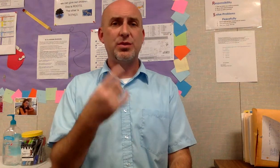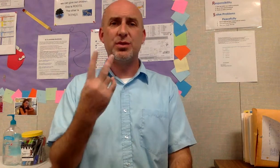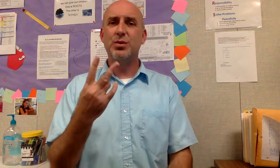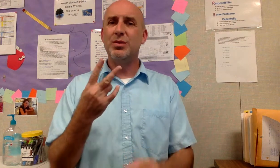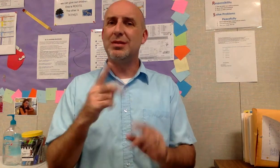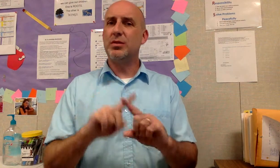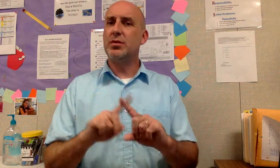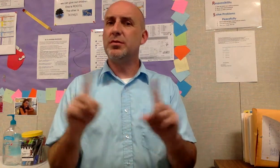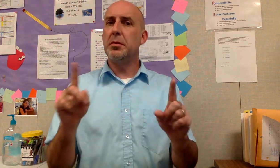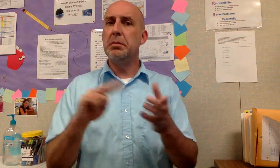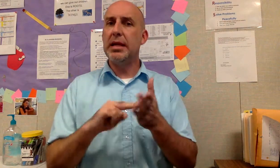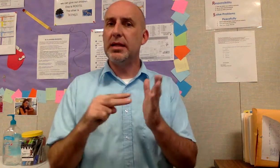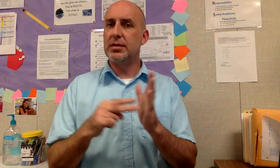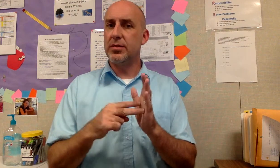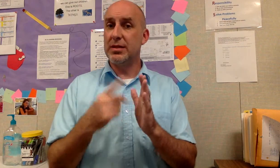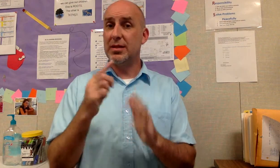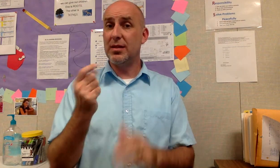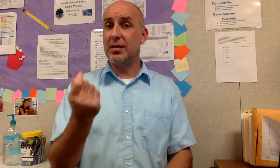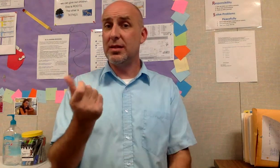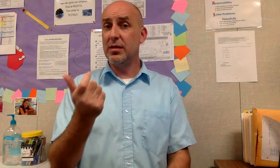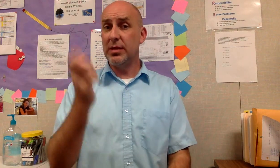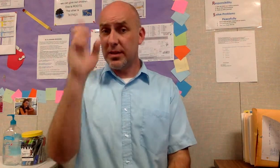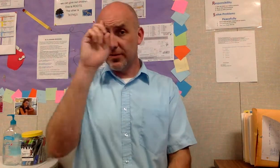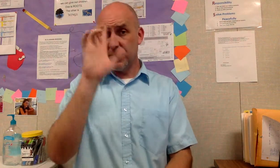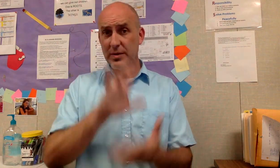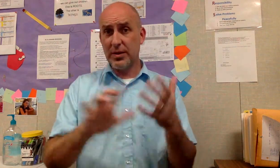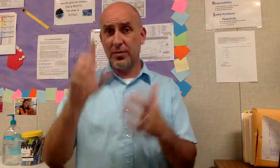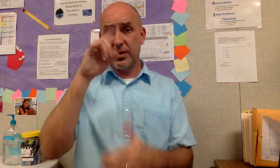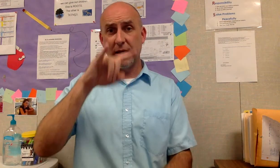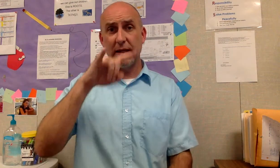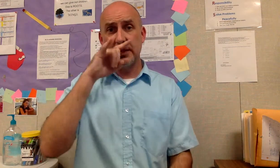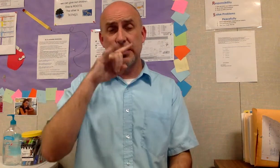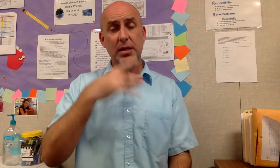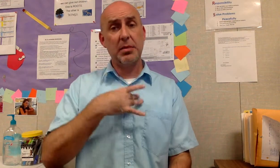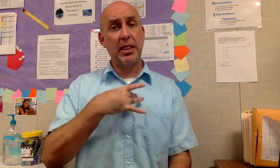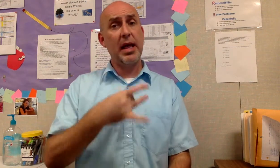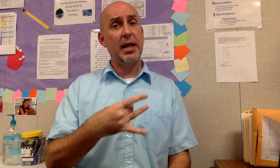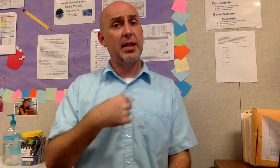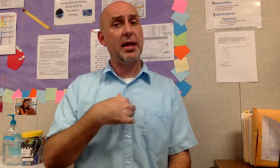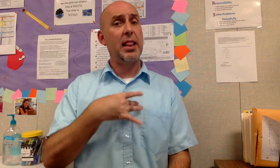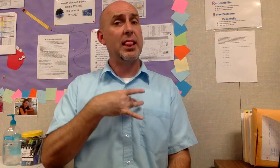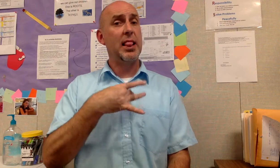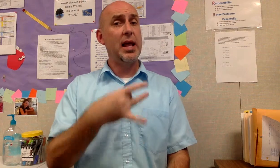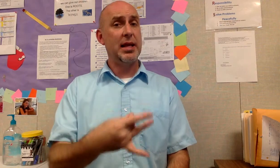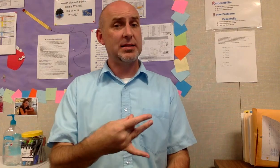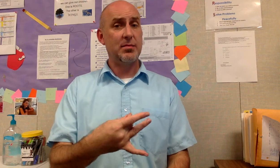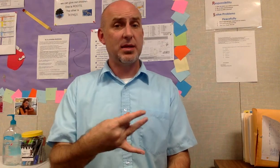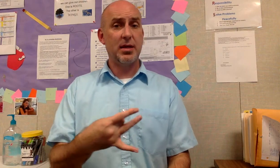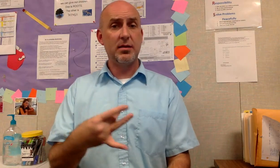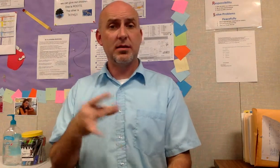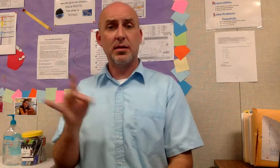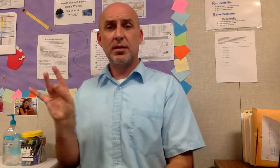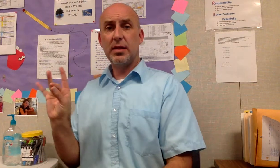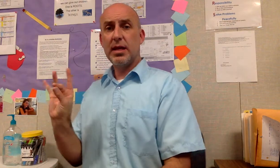two different meanings for this. It's a little bit confusing for the kids. It can be like I like something. That